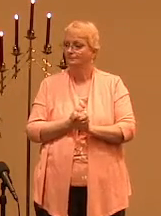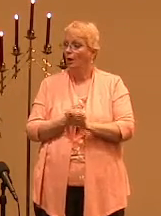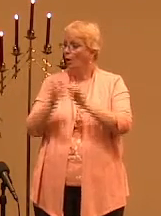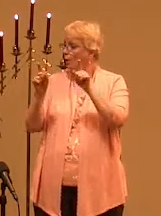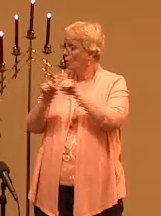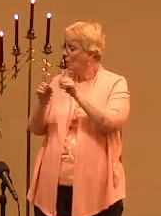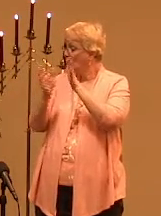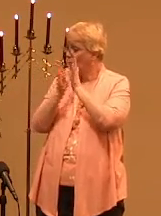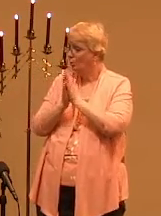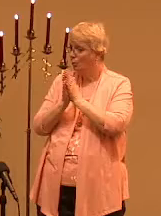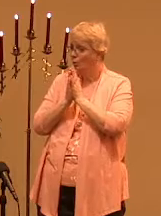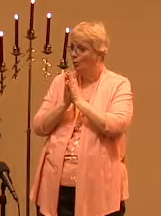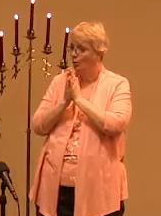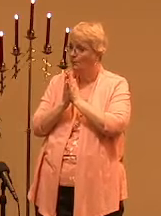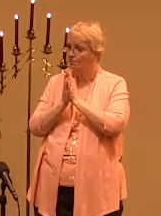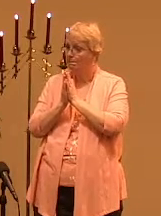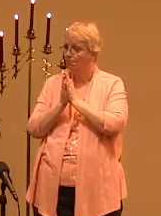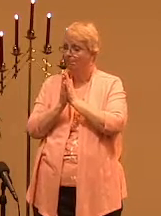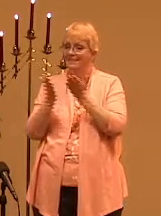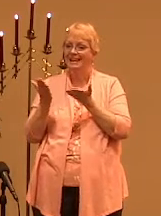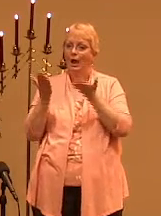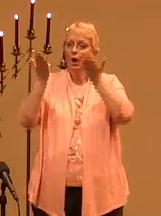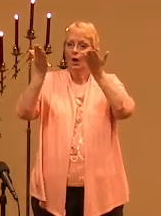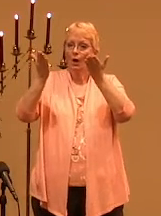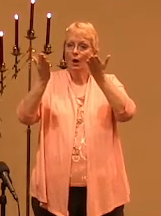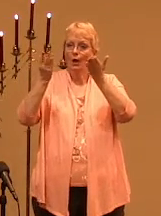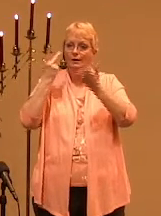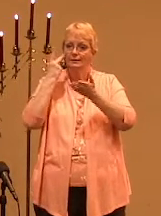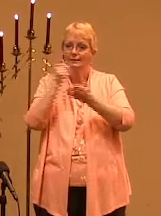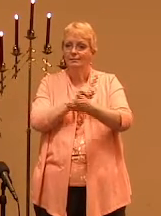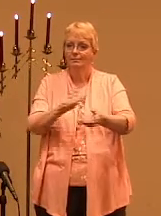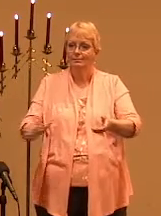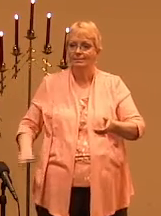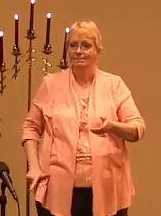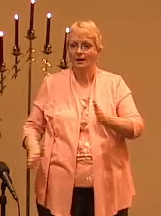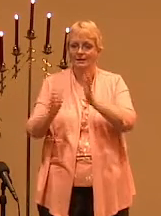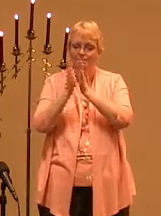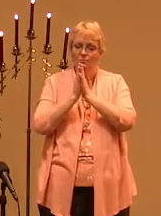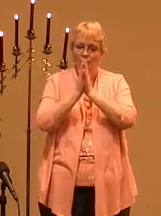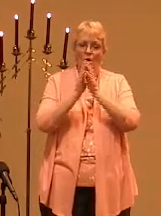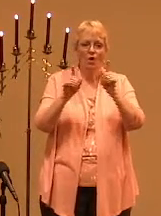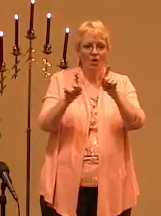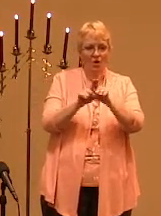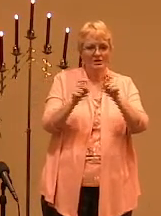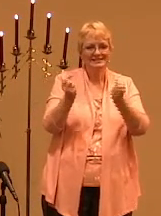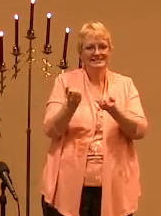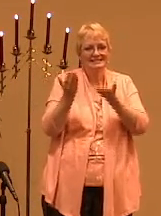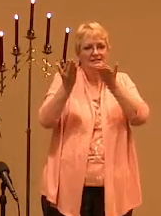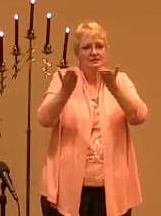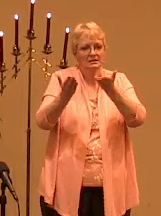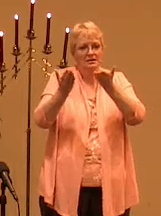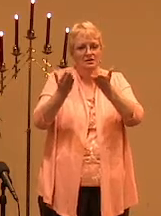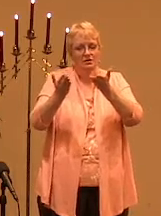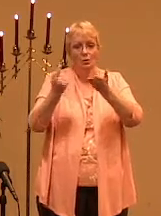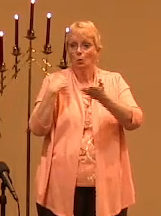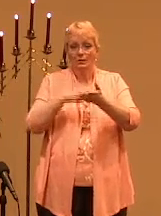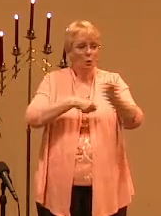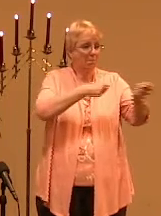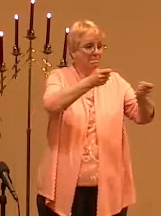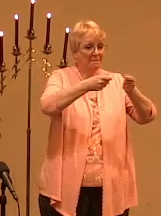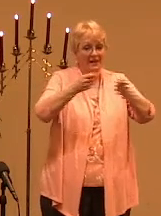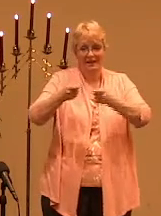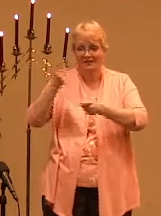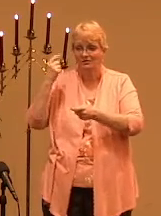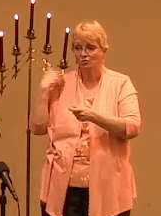Also, always want to pray for the offering. As I lead in prayer, it's also a dedication for the offering. We don't pass the plate,